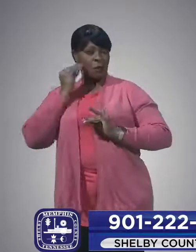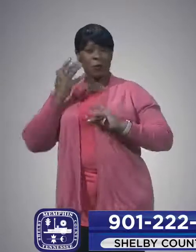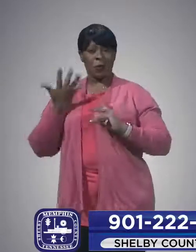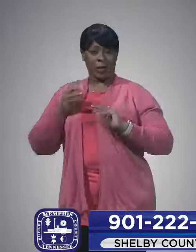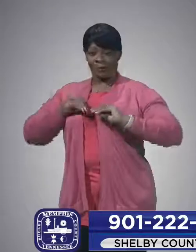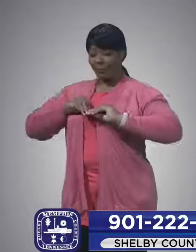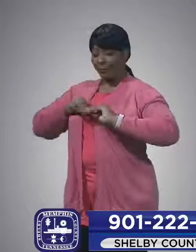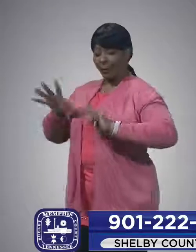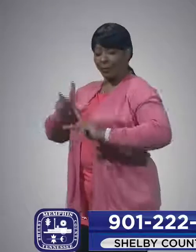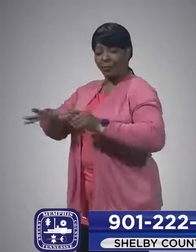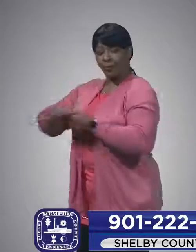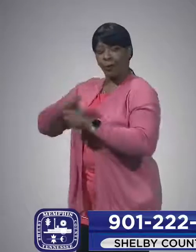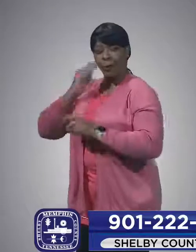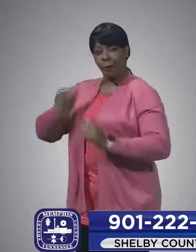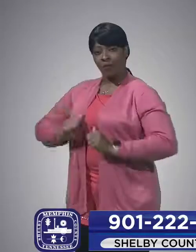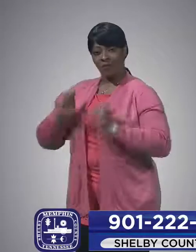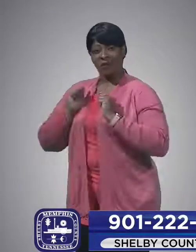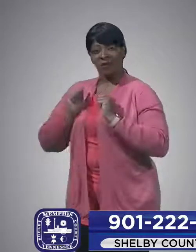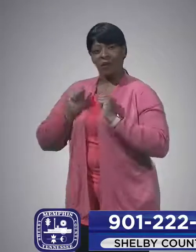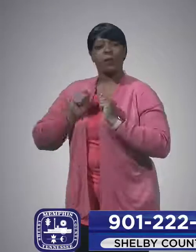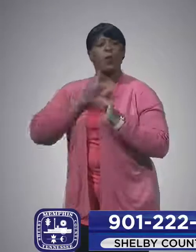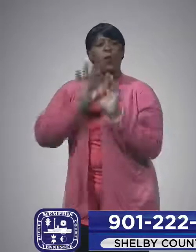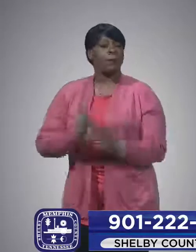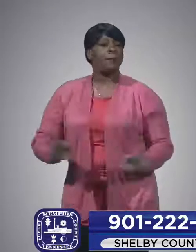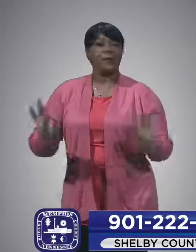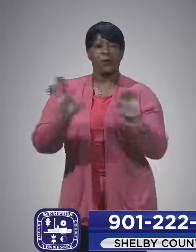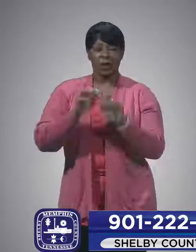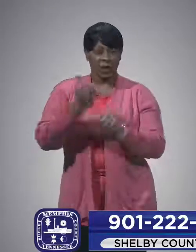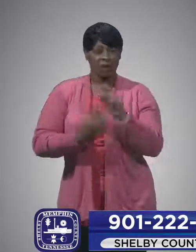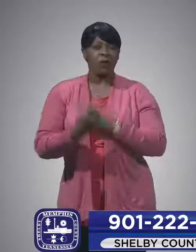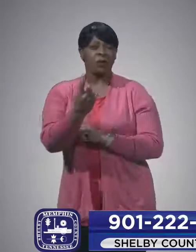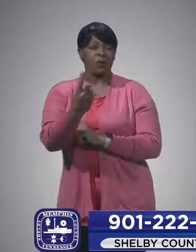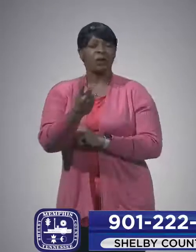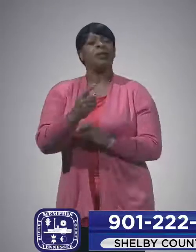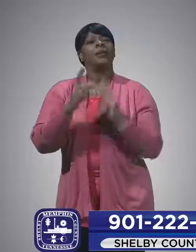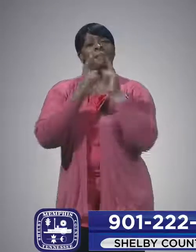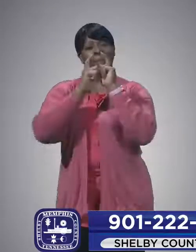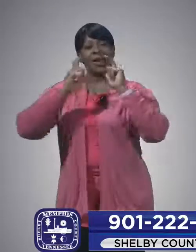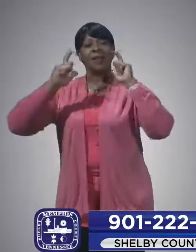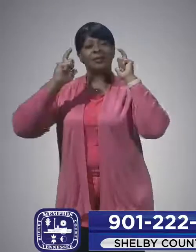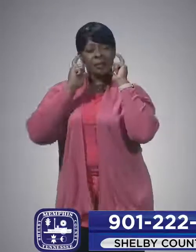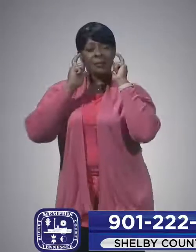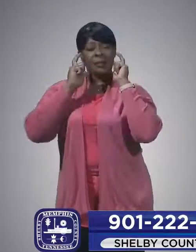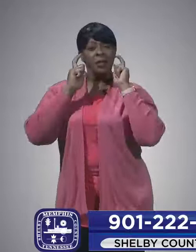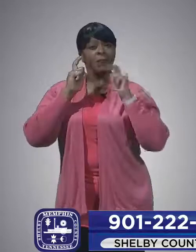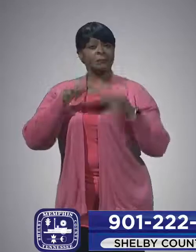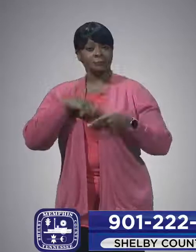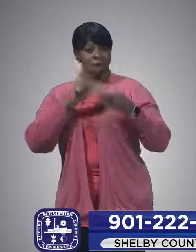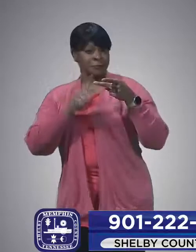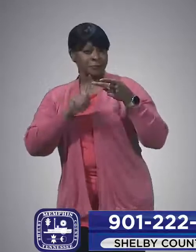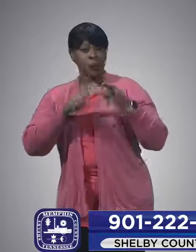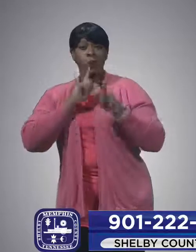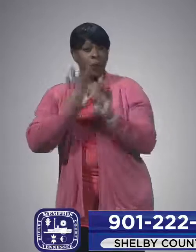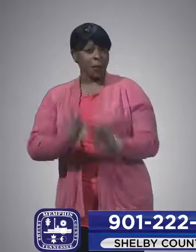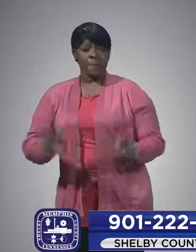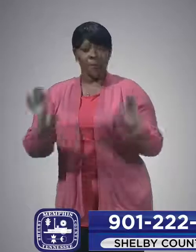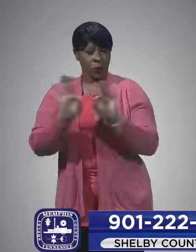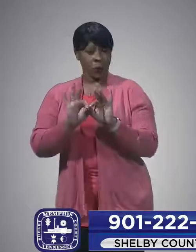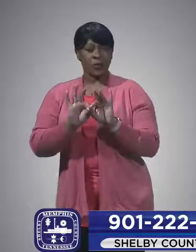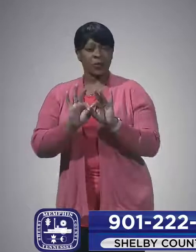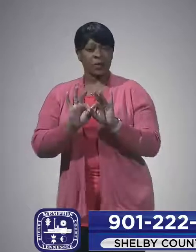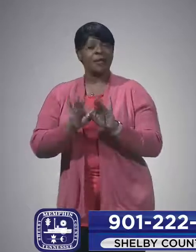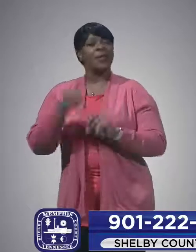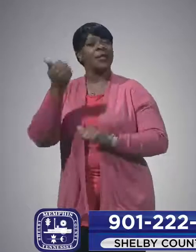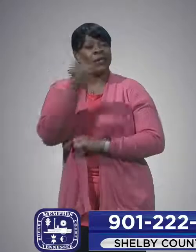infect other people in the household. So it's so very important for everybody to be masked up. The other thing that's very important is